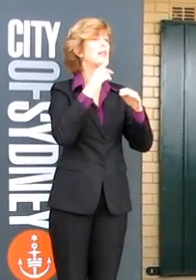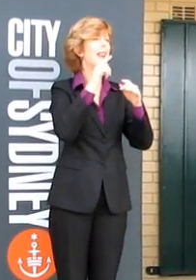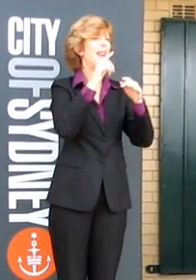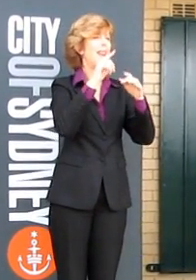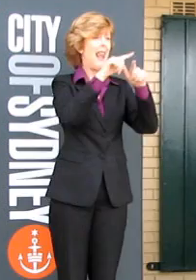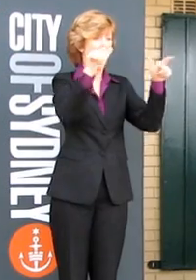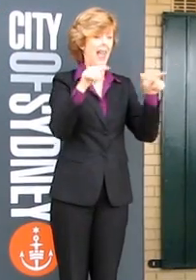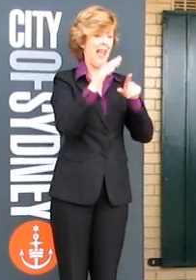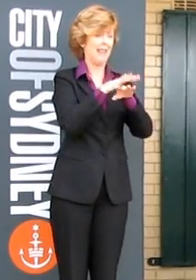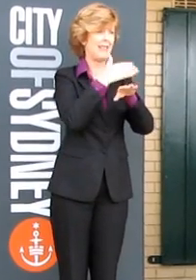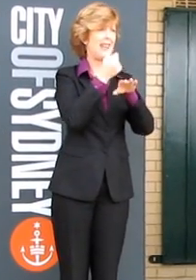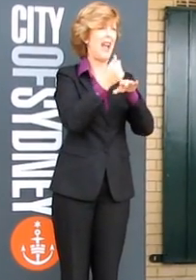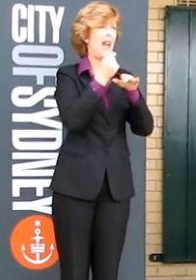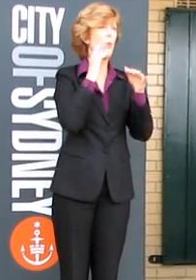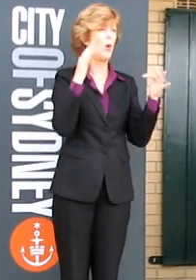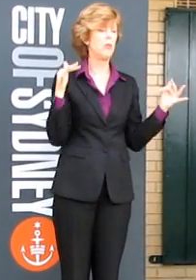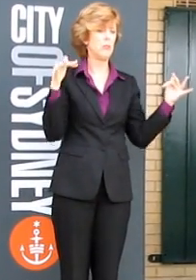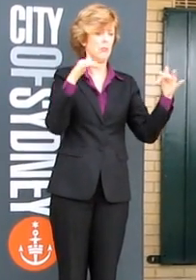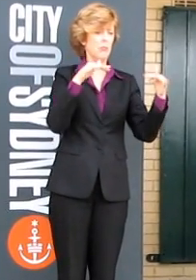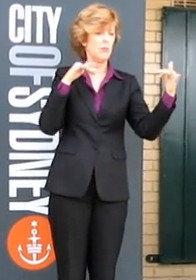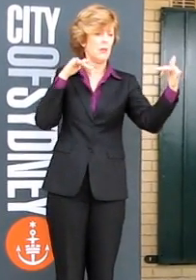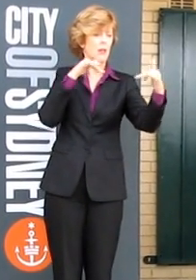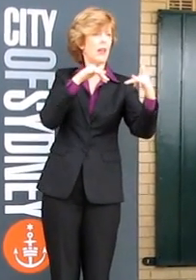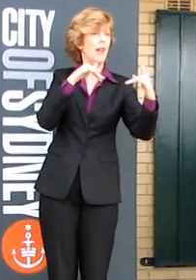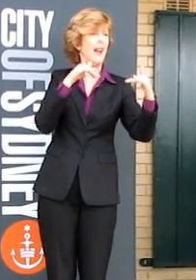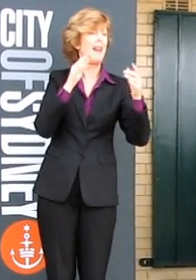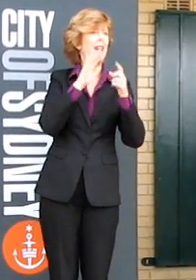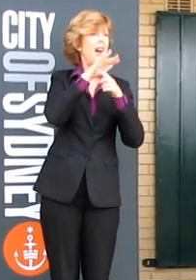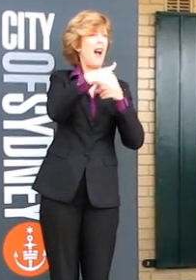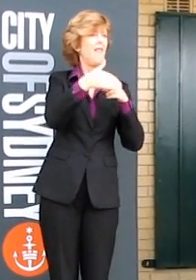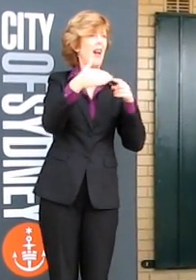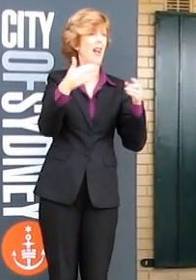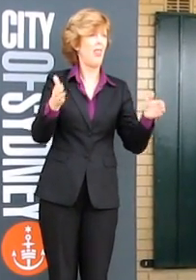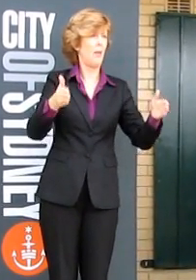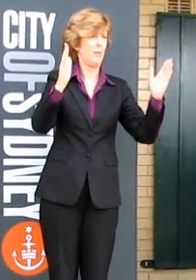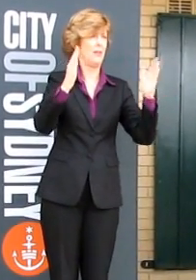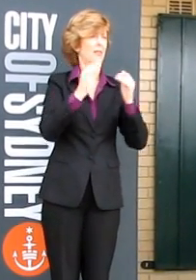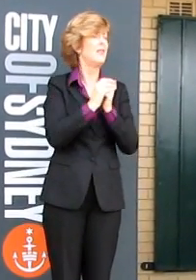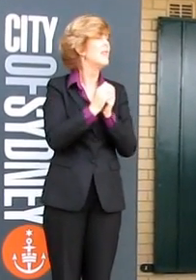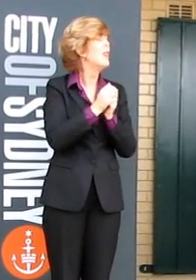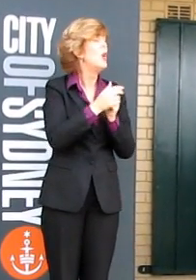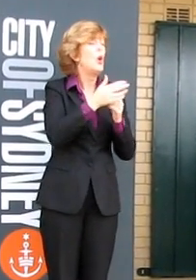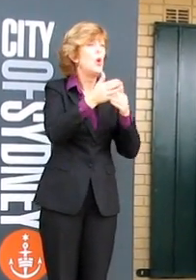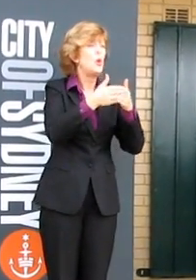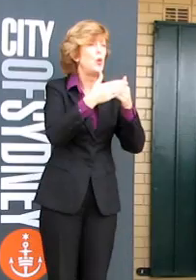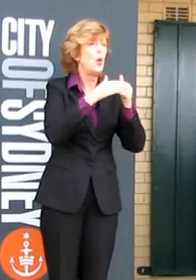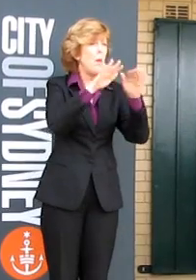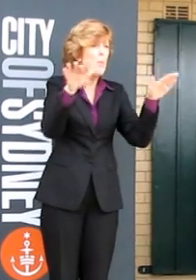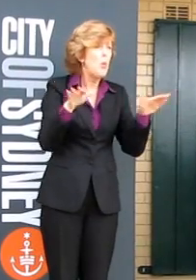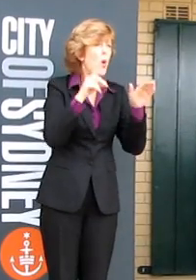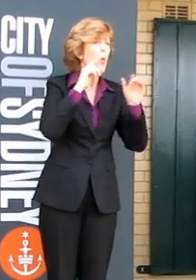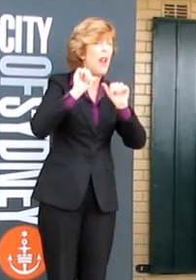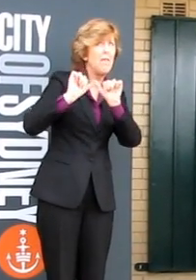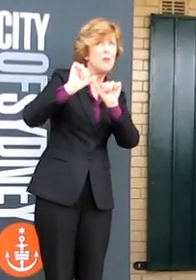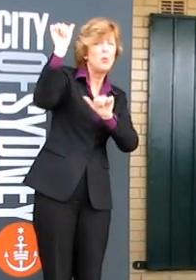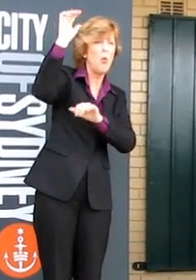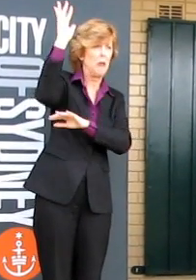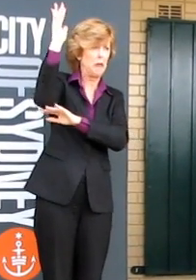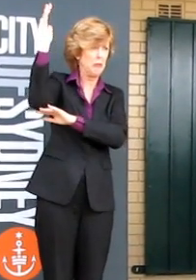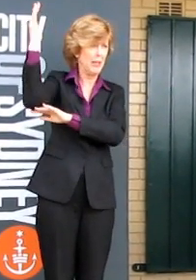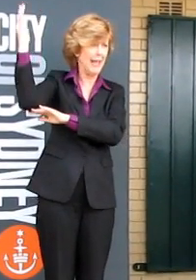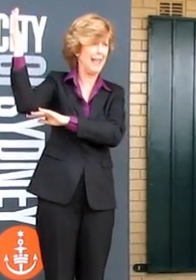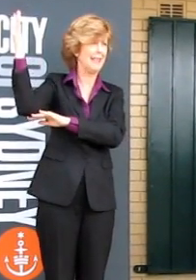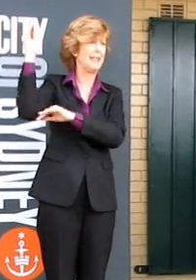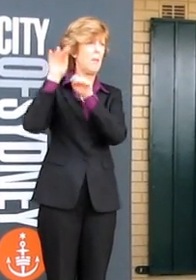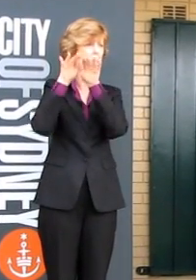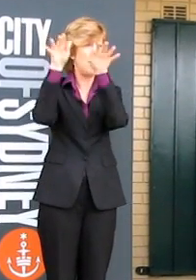going to be very, very interesting. The new pool facility will have tall palms, and there'll